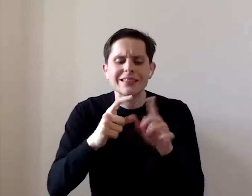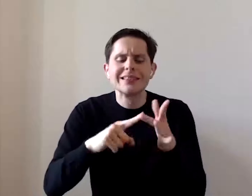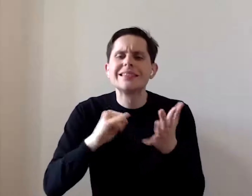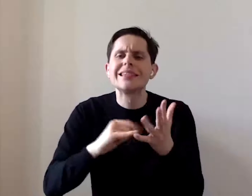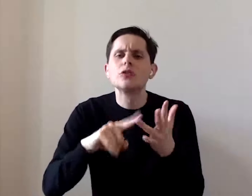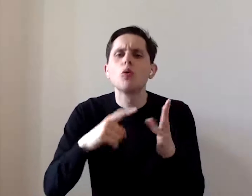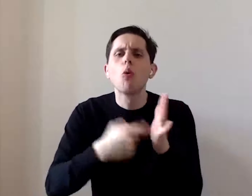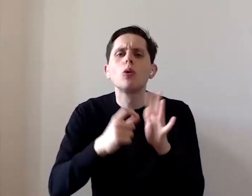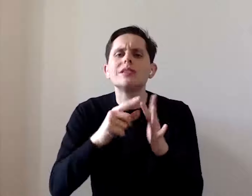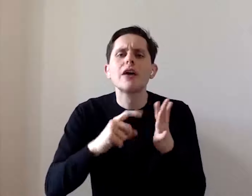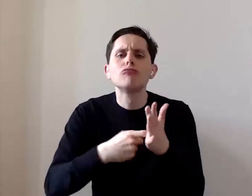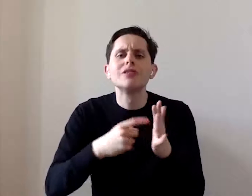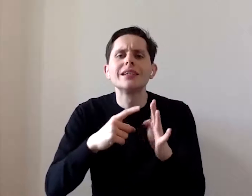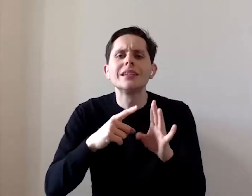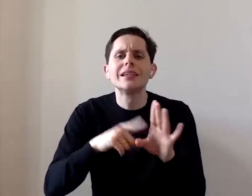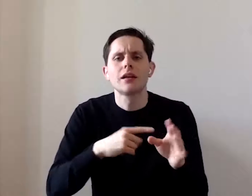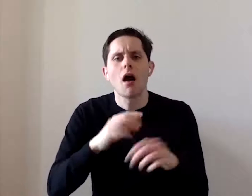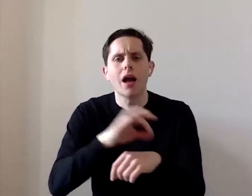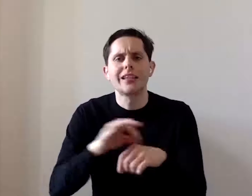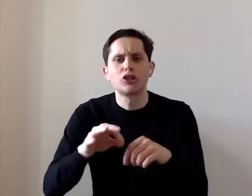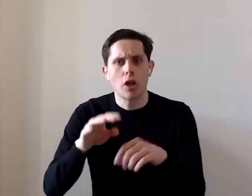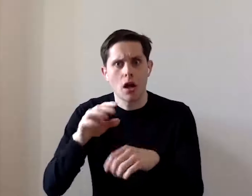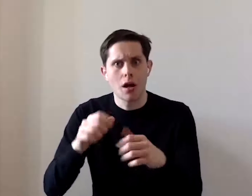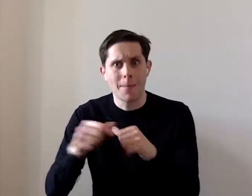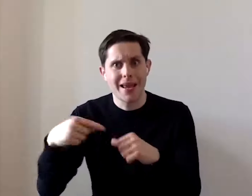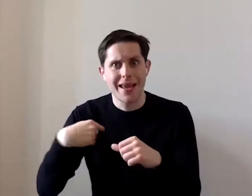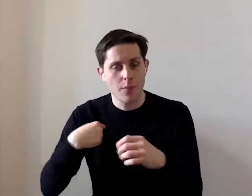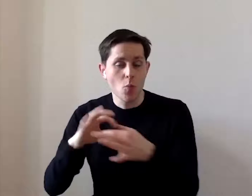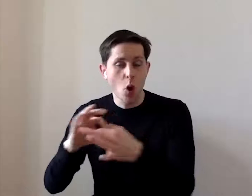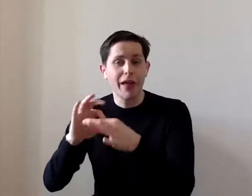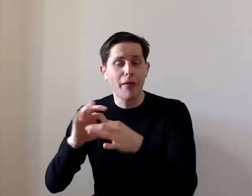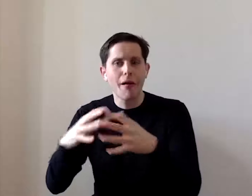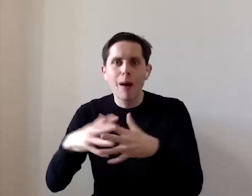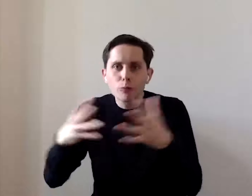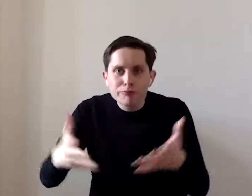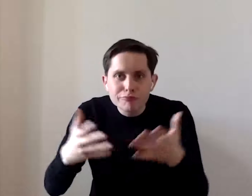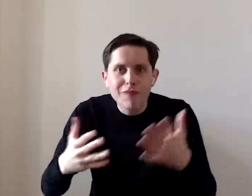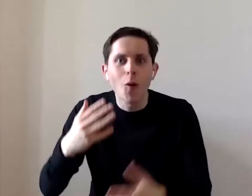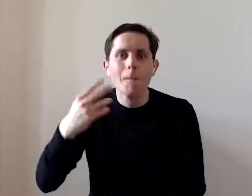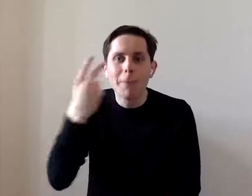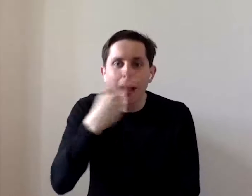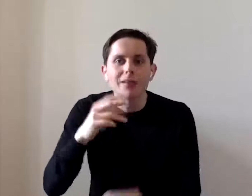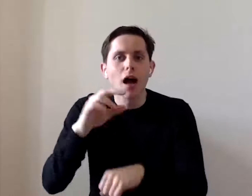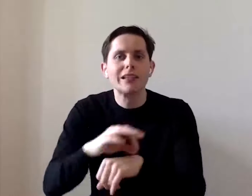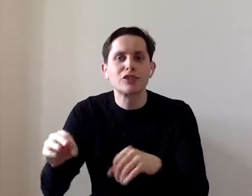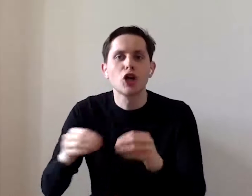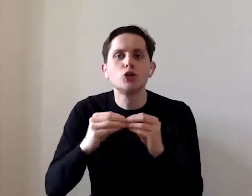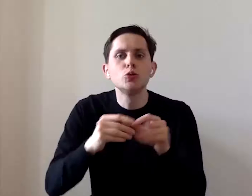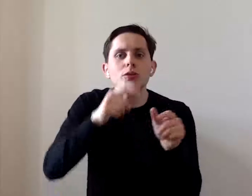in developing a course for blind and partially sighted architecture students. Thank you very much, everyone.